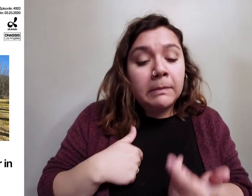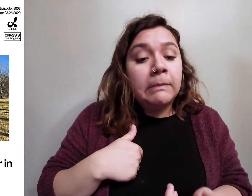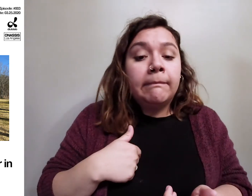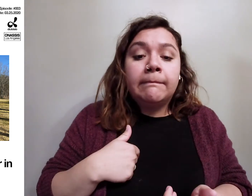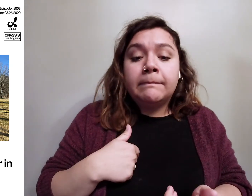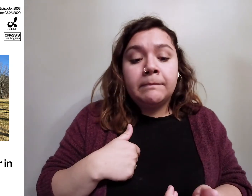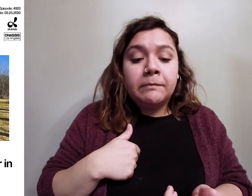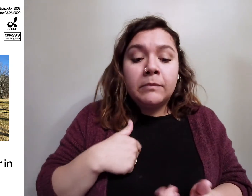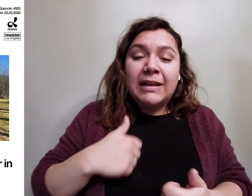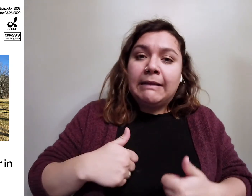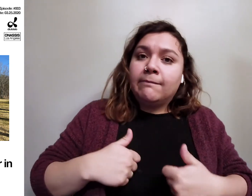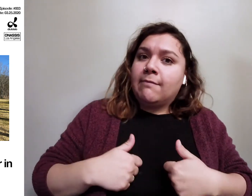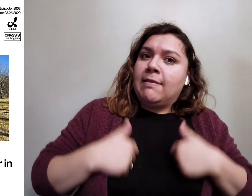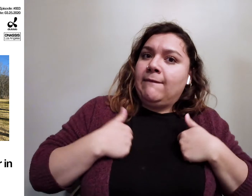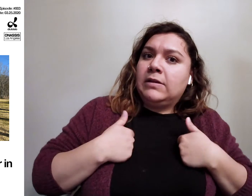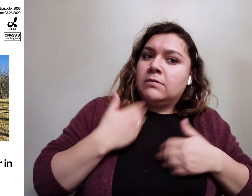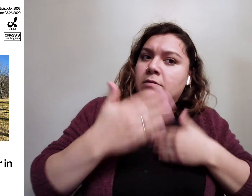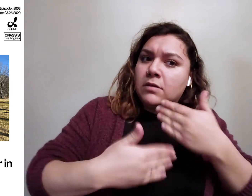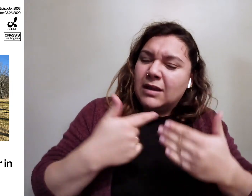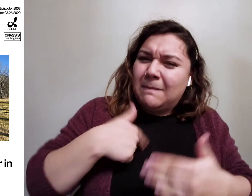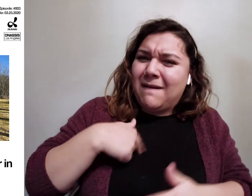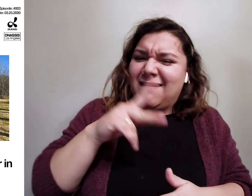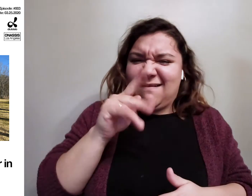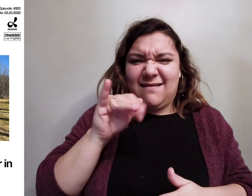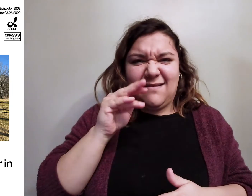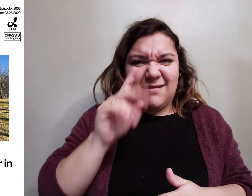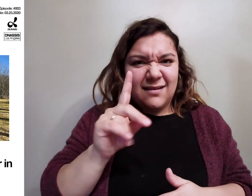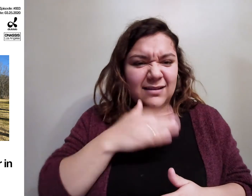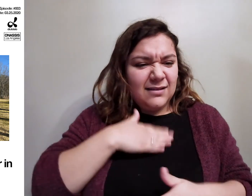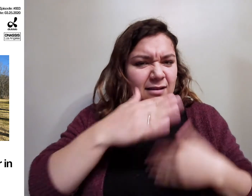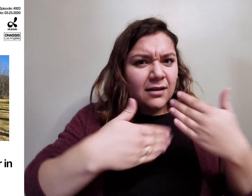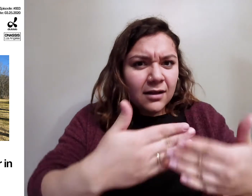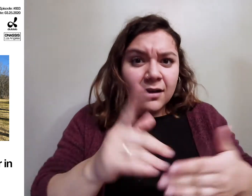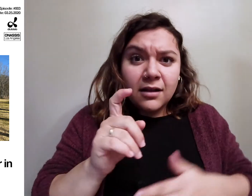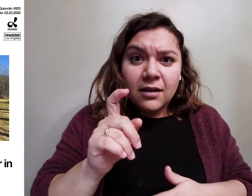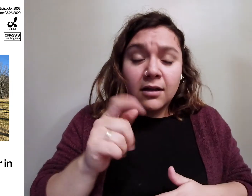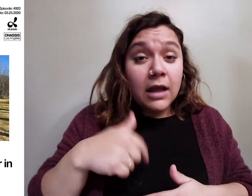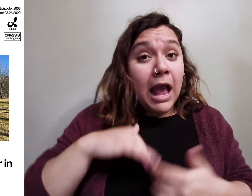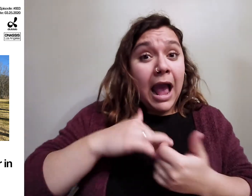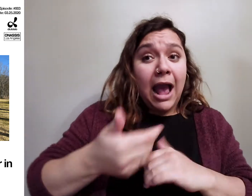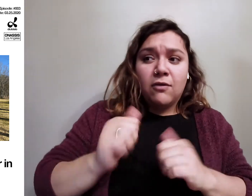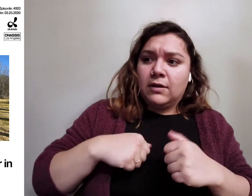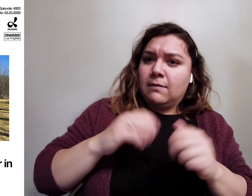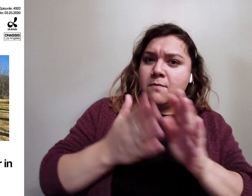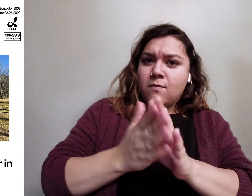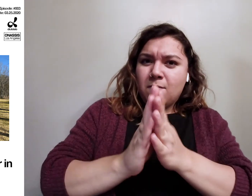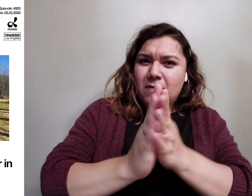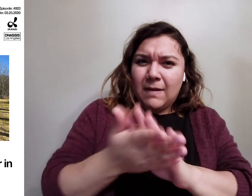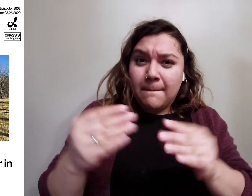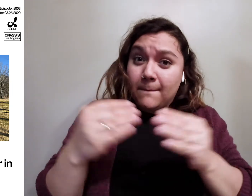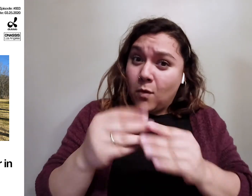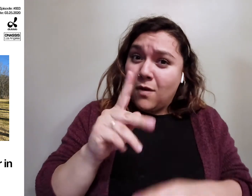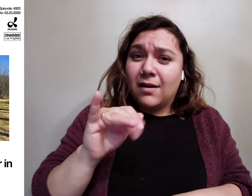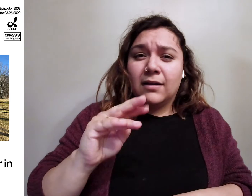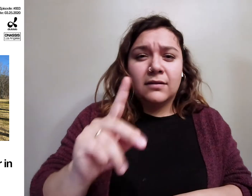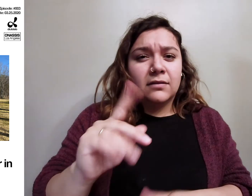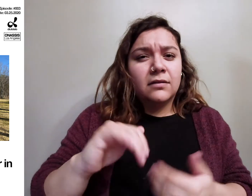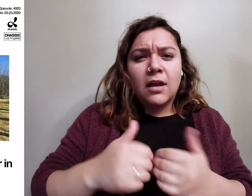wasn't before. And I think that if it grows from the intimate moment of